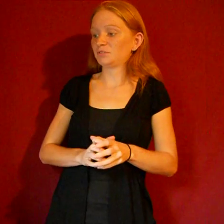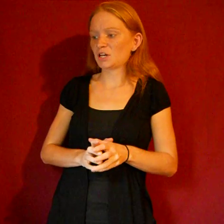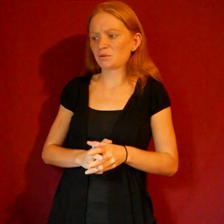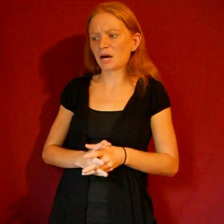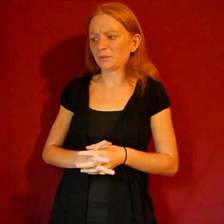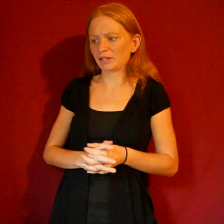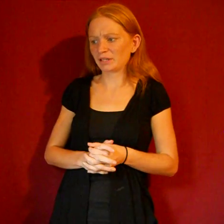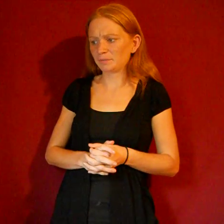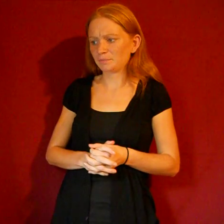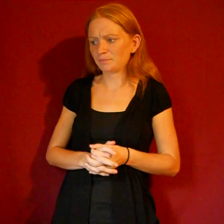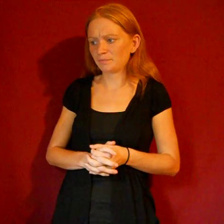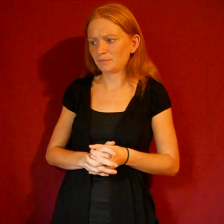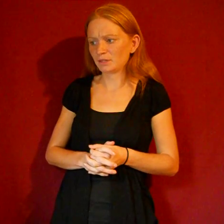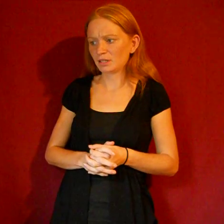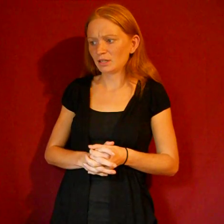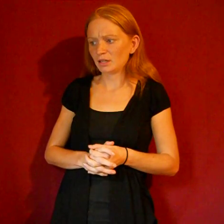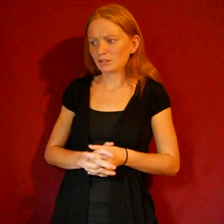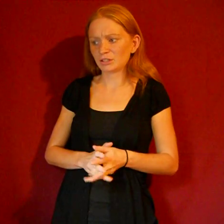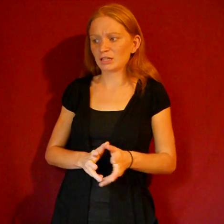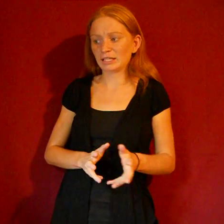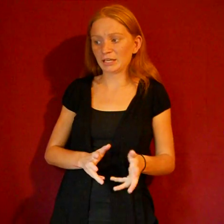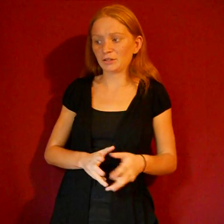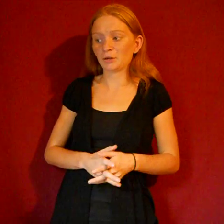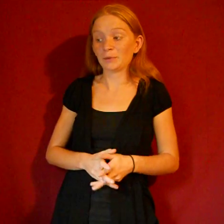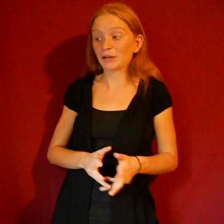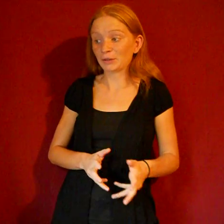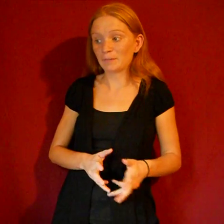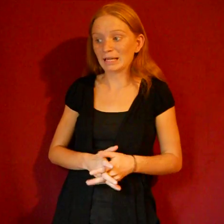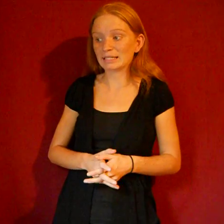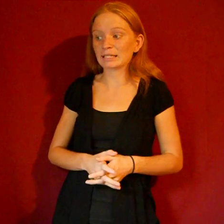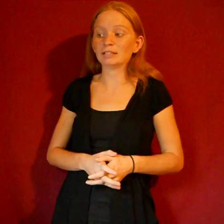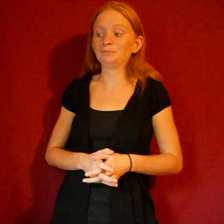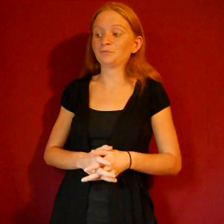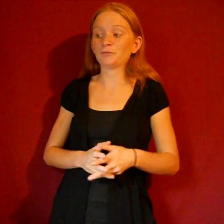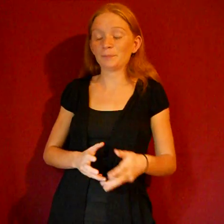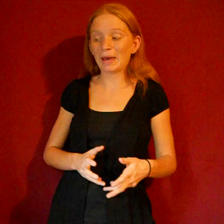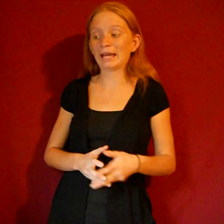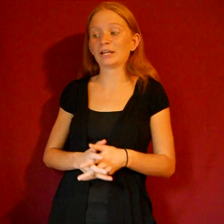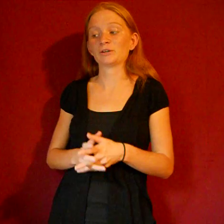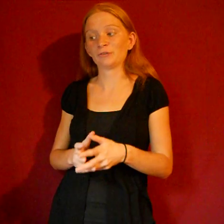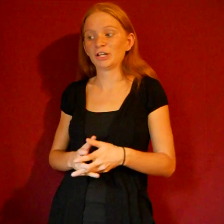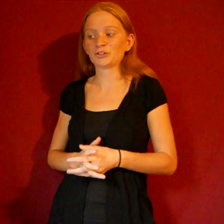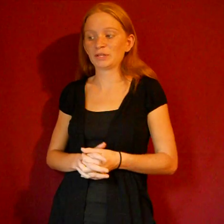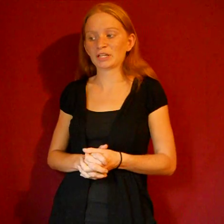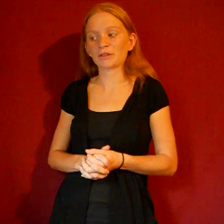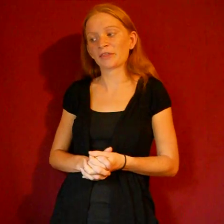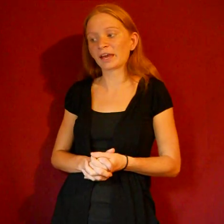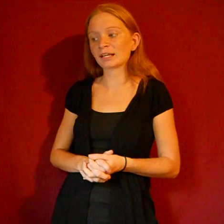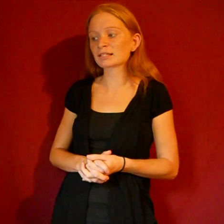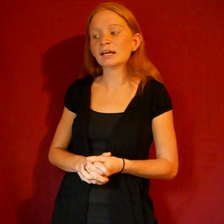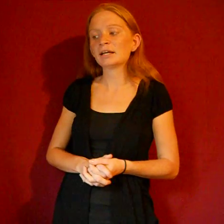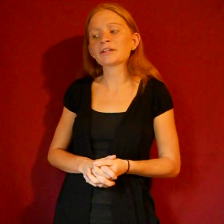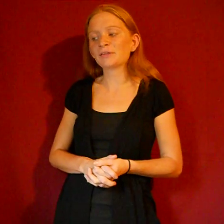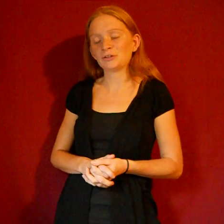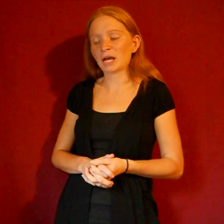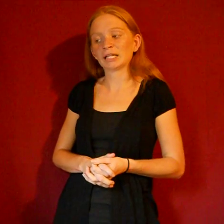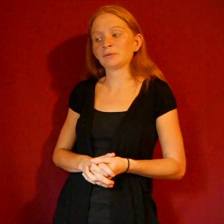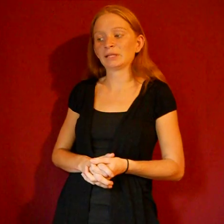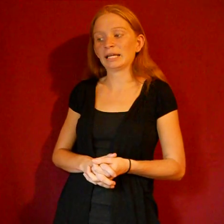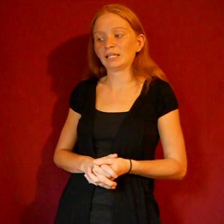No, not really. Just I take, regular medicine for pain or for injuries, other things. Nothing directly relating